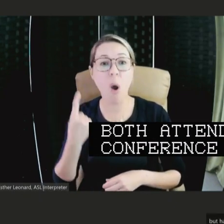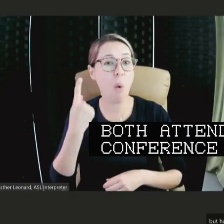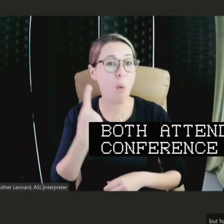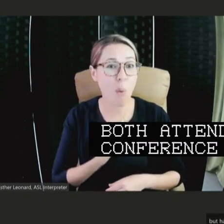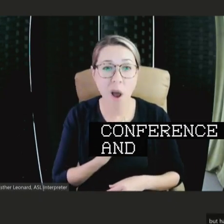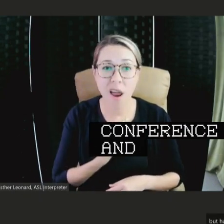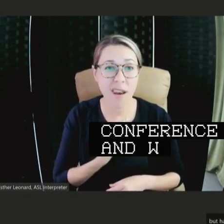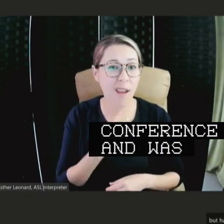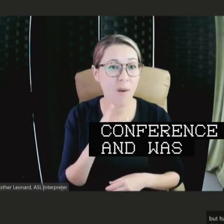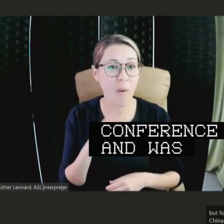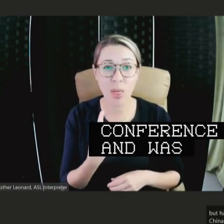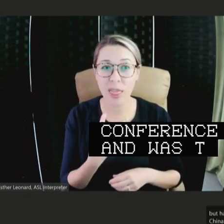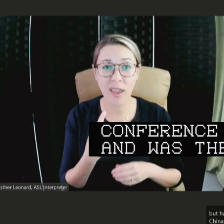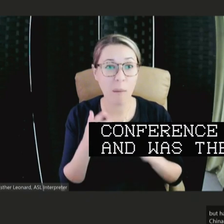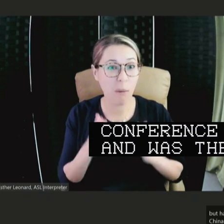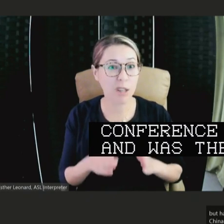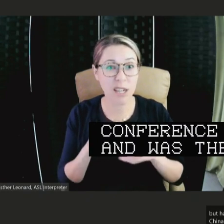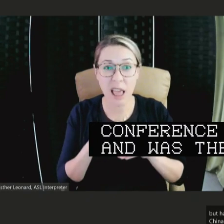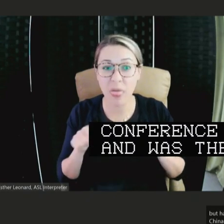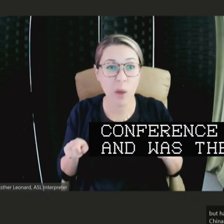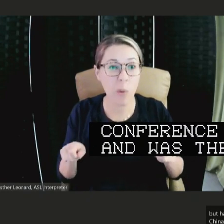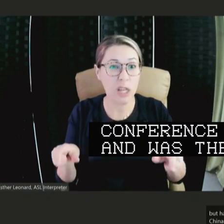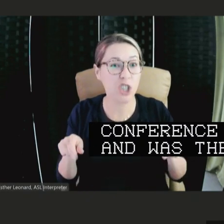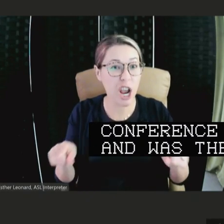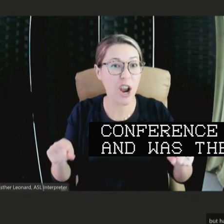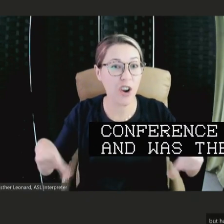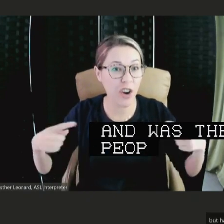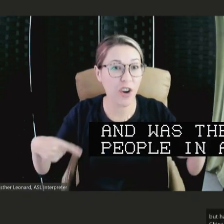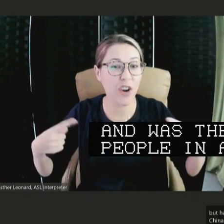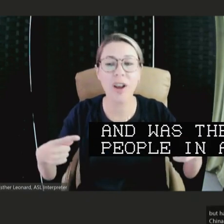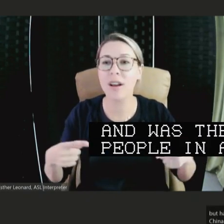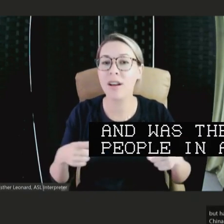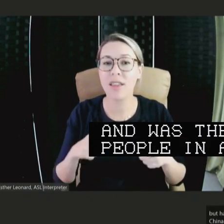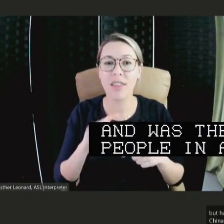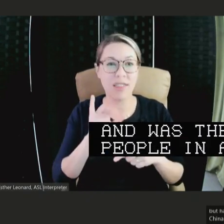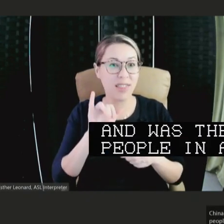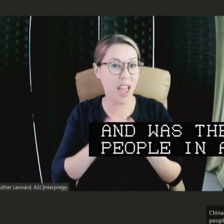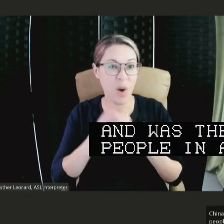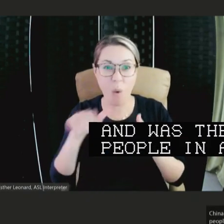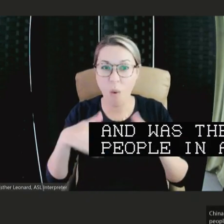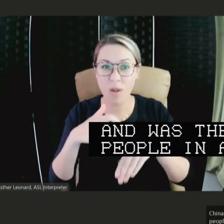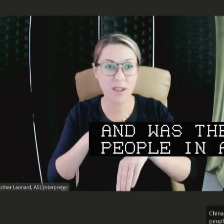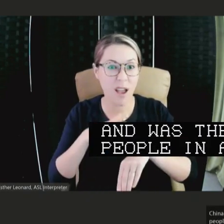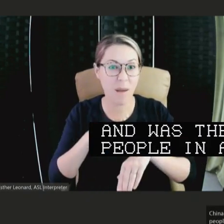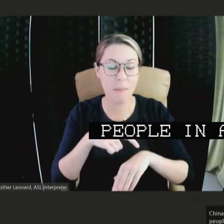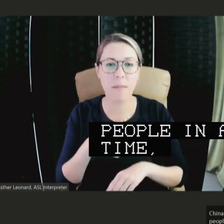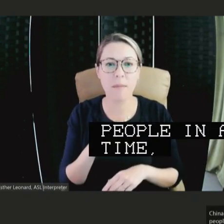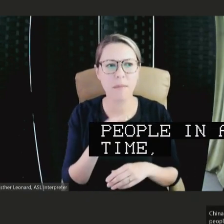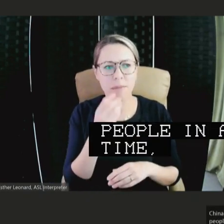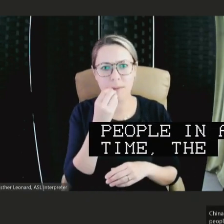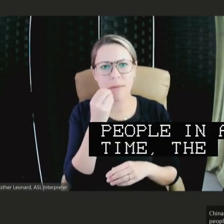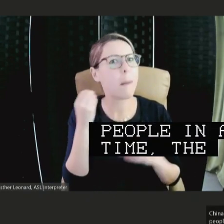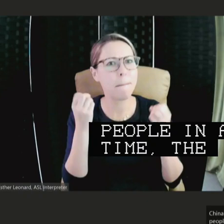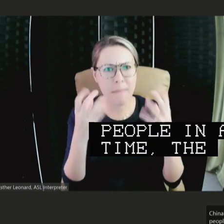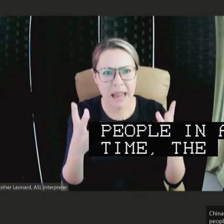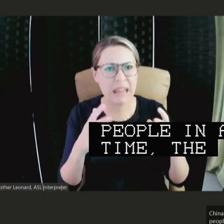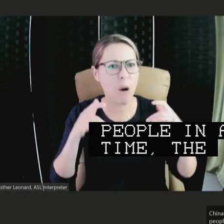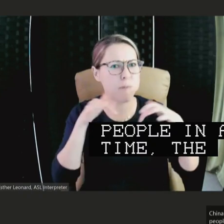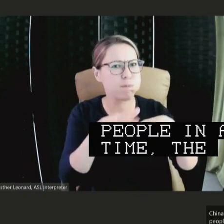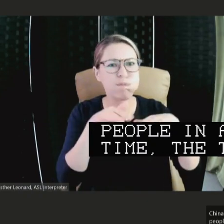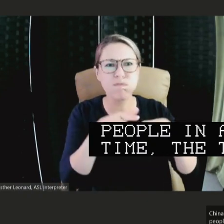one of the only people I saw in a wheelchair the whole time in a 2-week trip, and in many well-populated